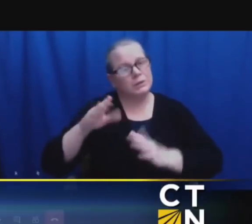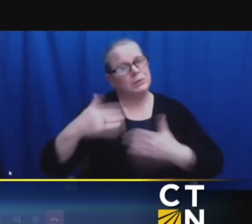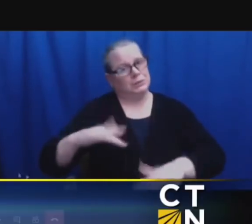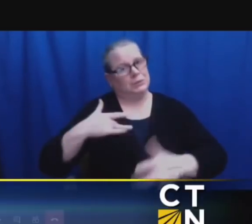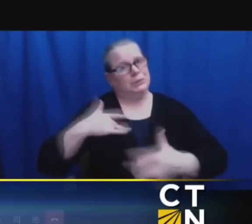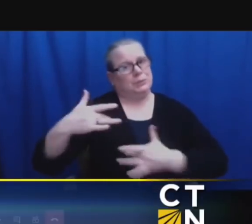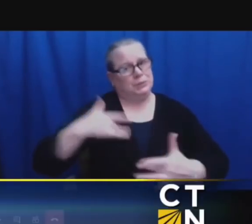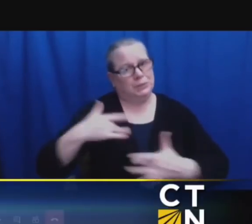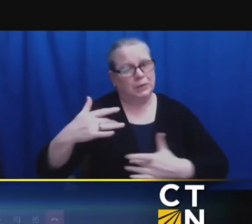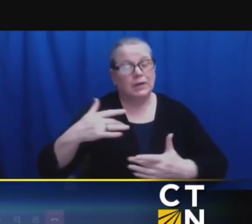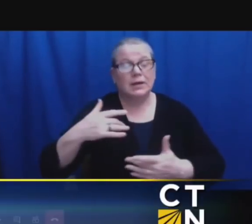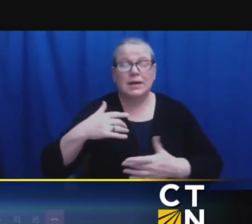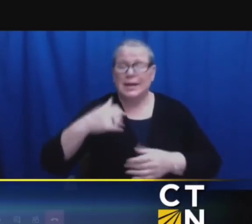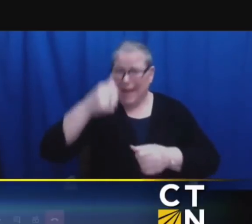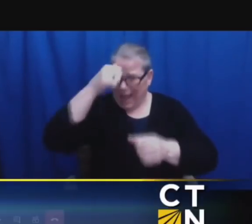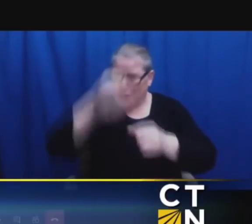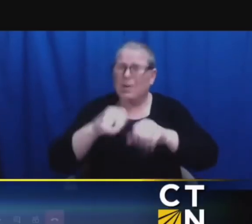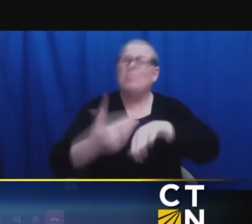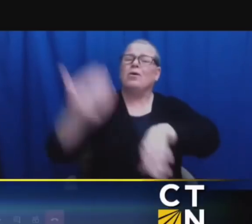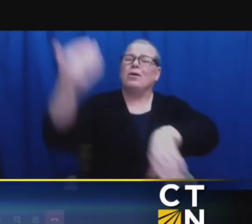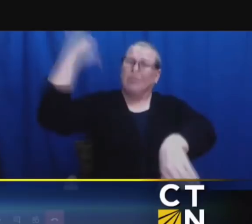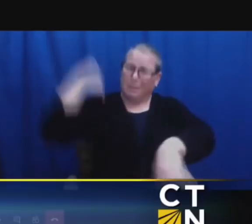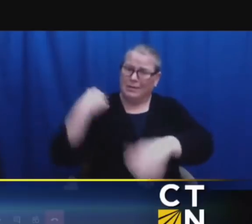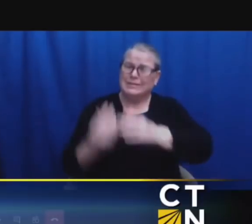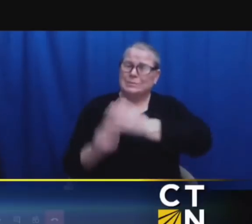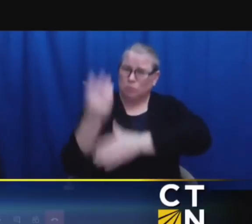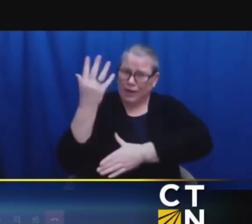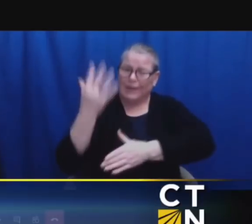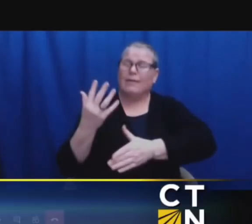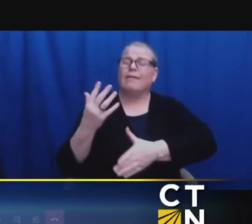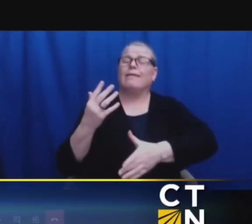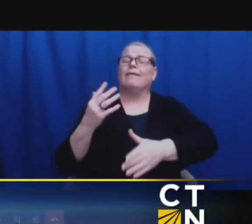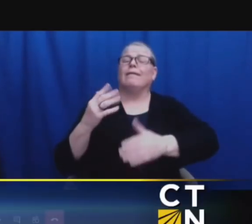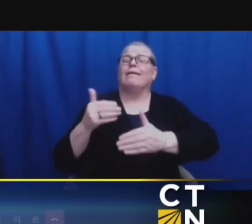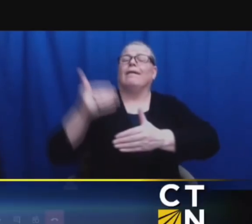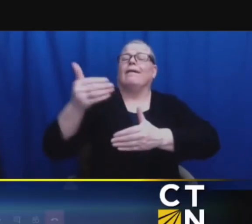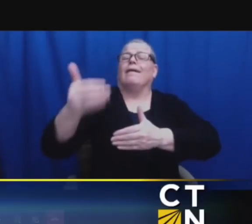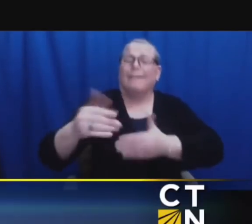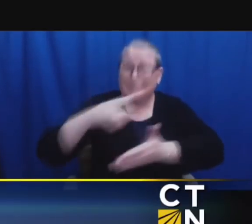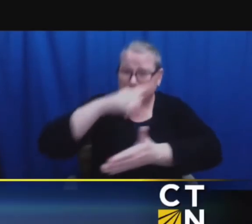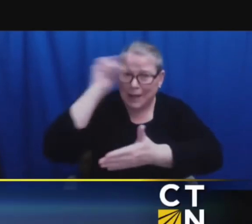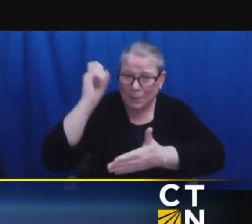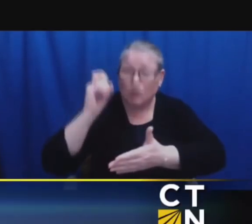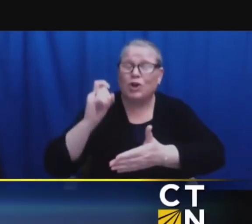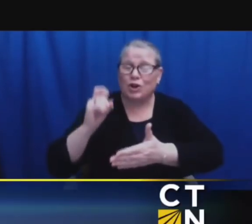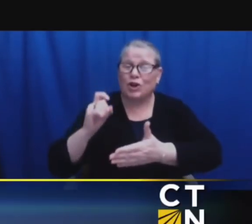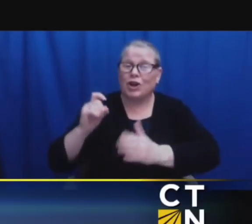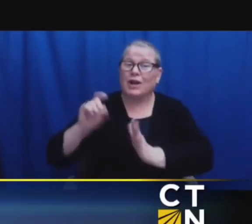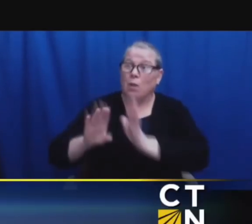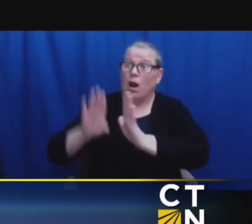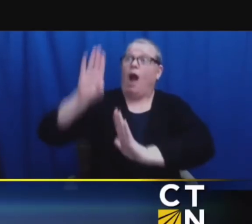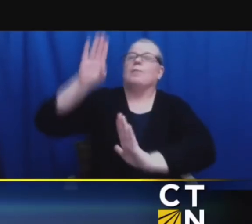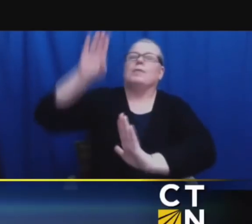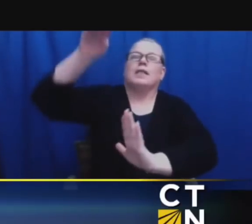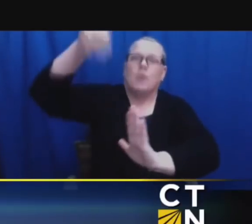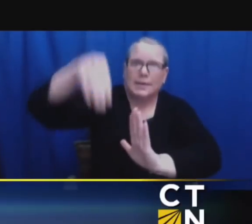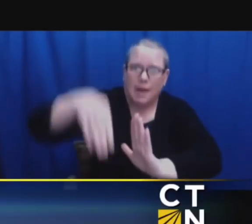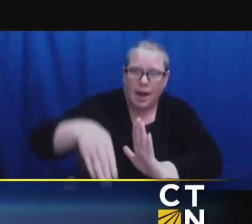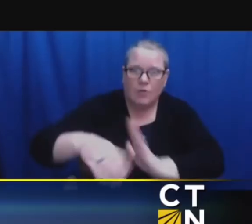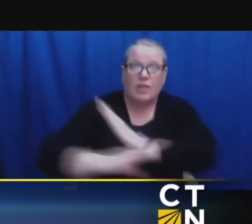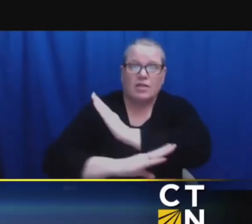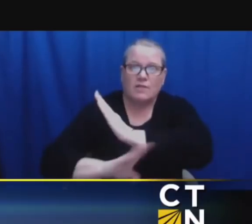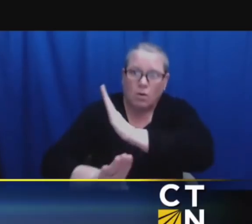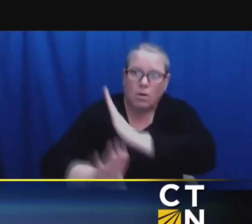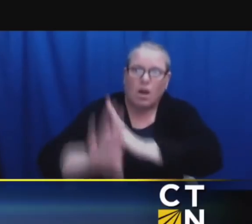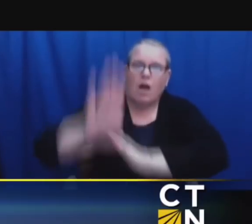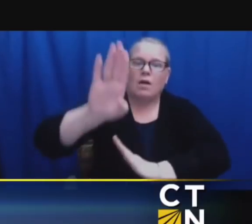things, got worse again, as had been predicted in the fall, and what that could mean. I'd like to think this time is different. I'd like